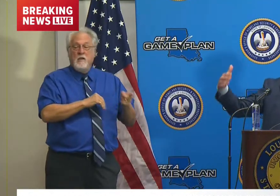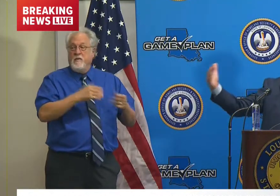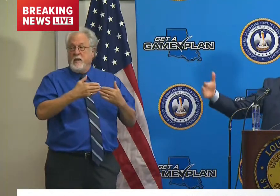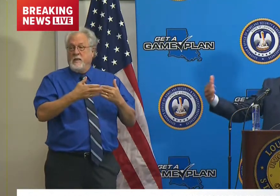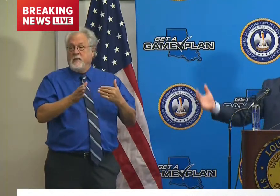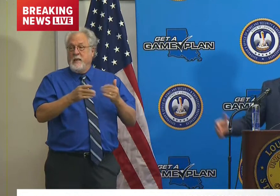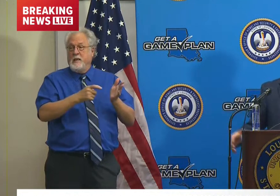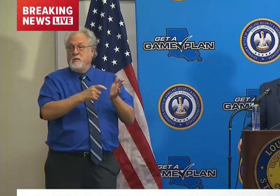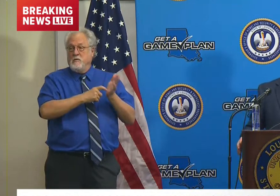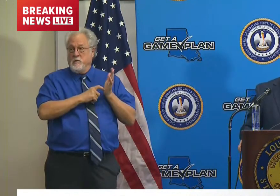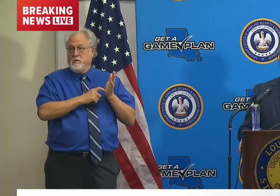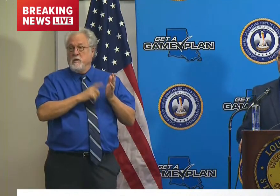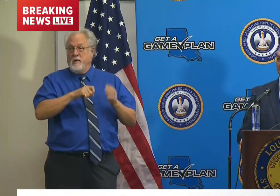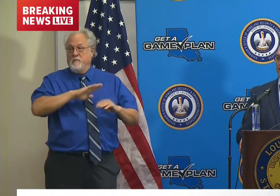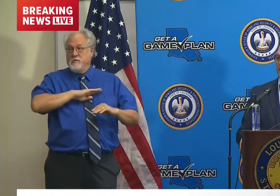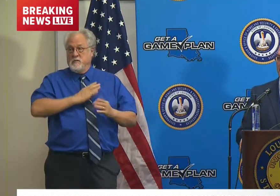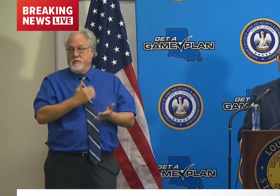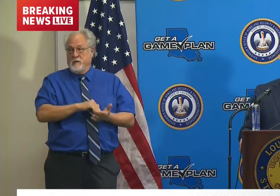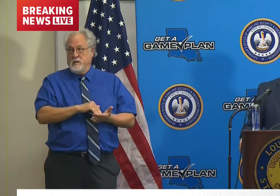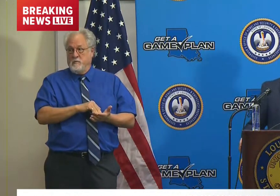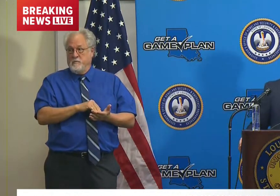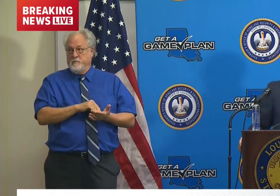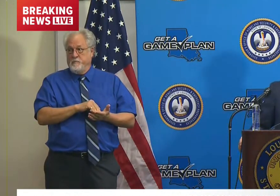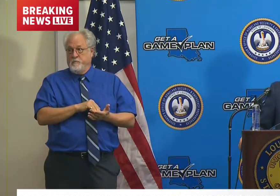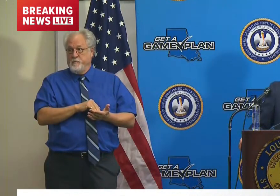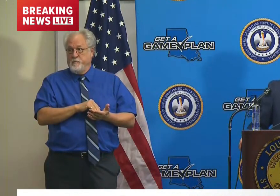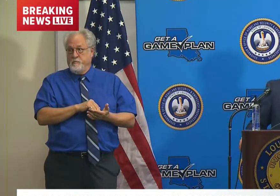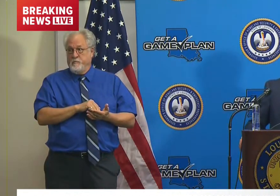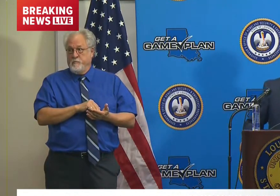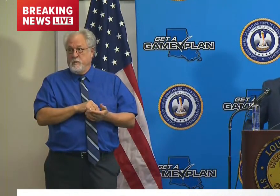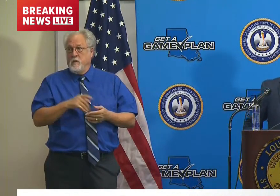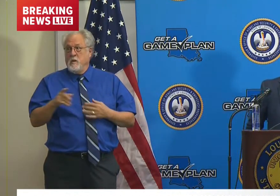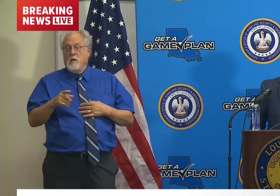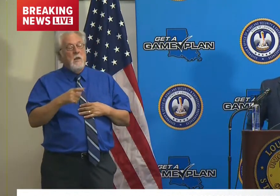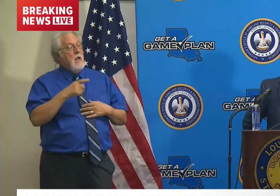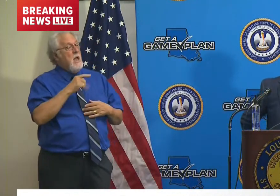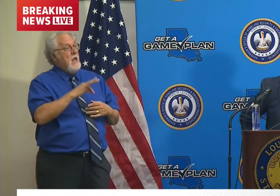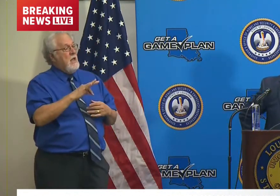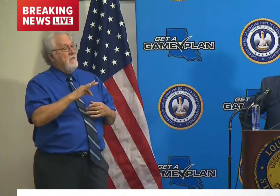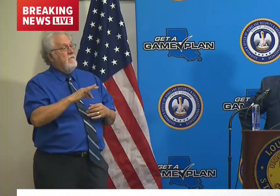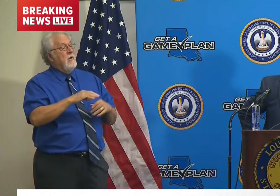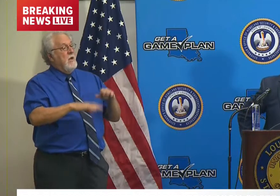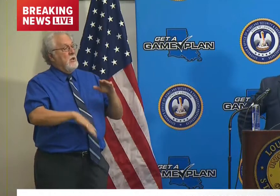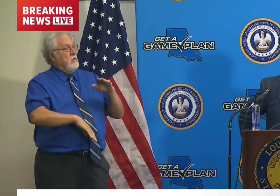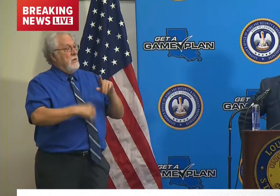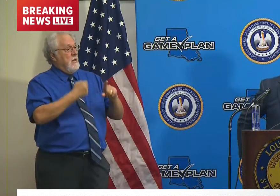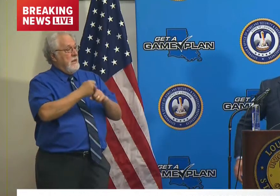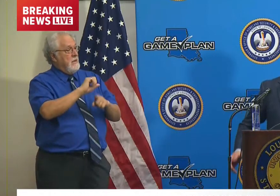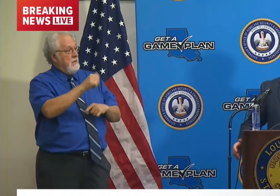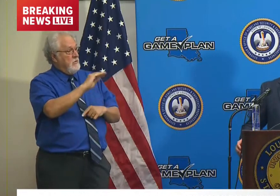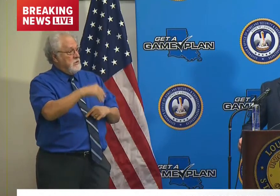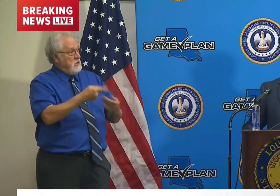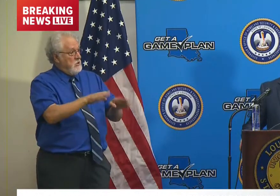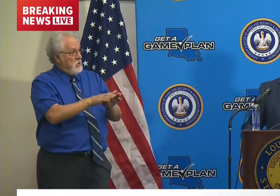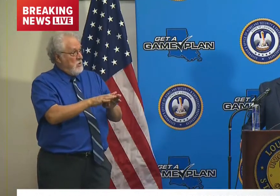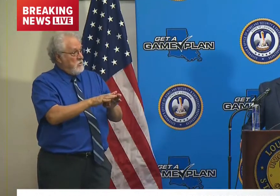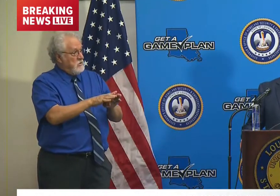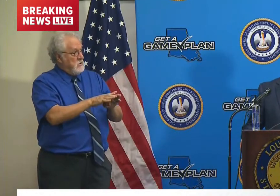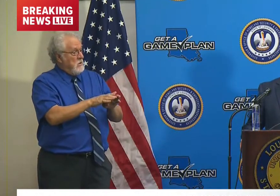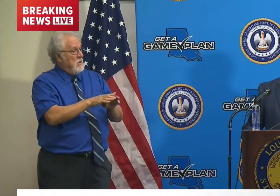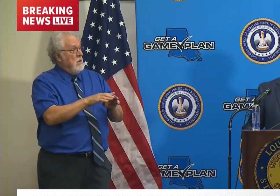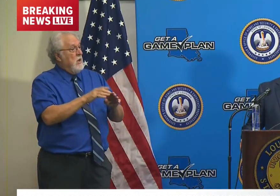gating criteria is going to have to be satisfied again. So, If you get to 10%, you would have to close as